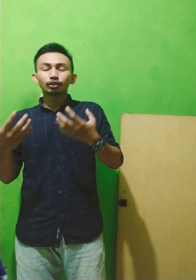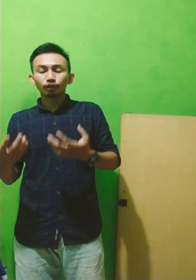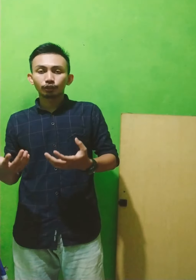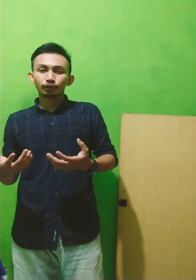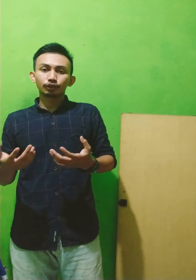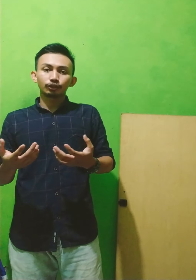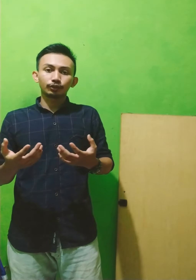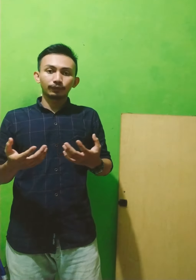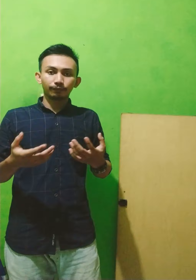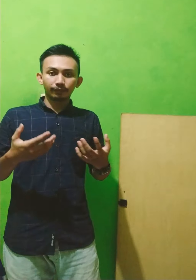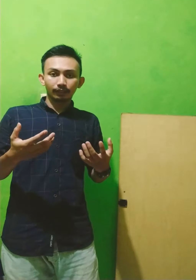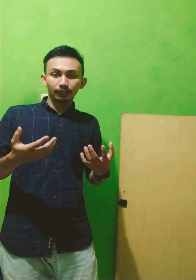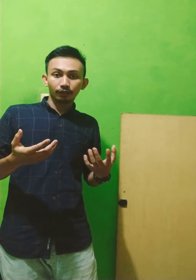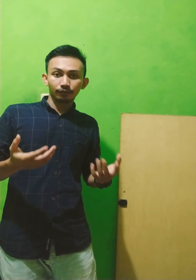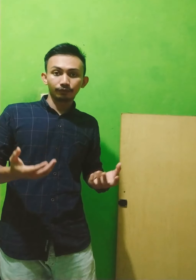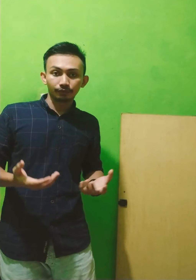does not feel confused.